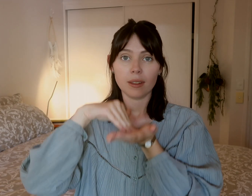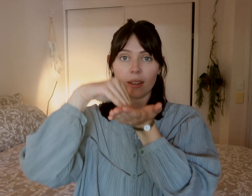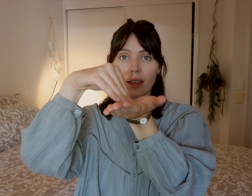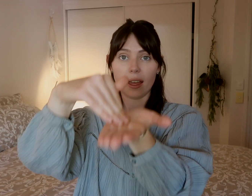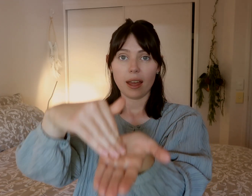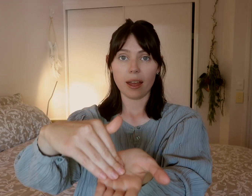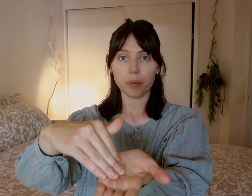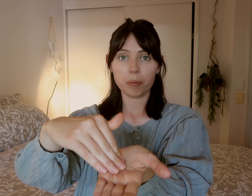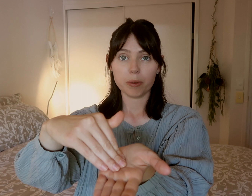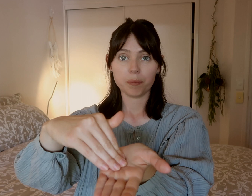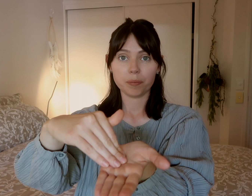Help.